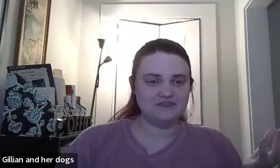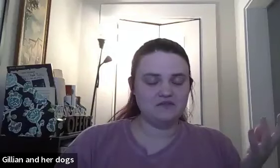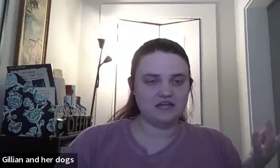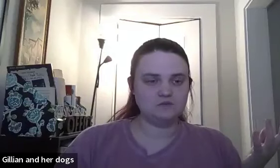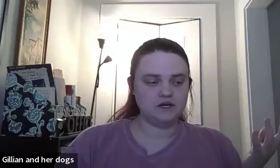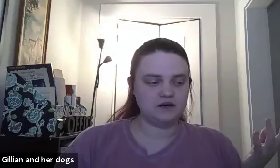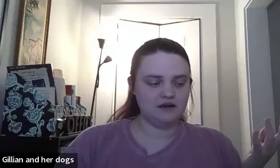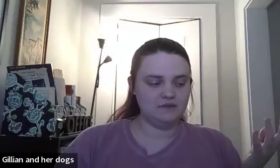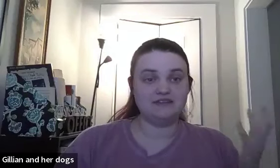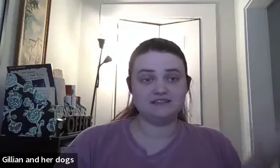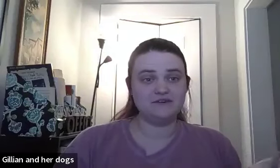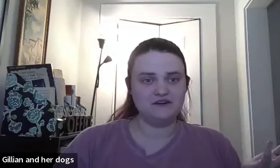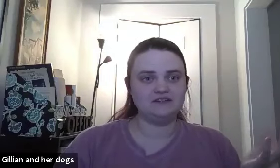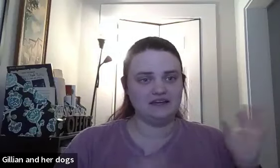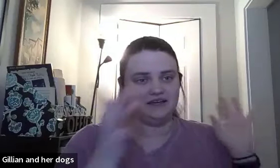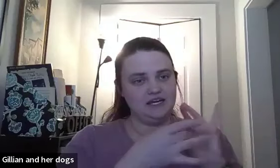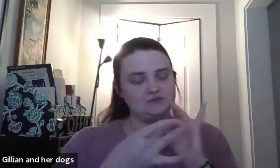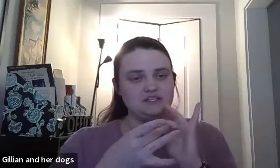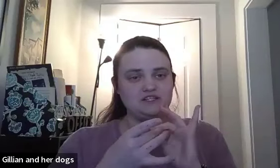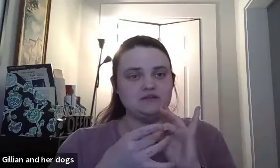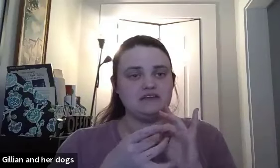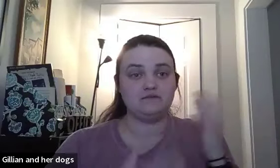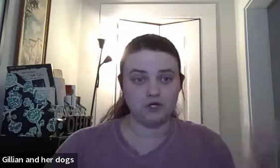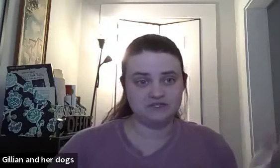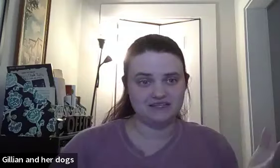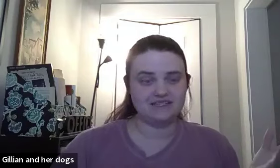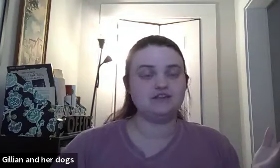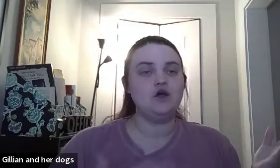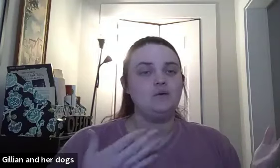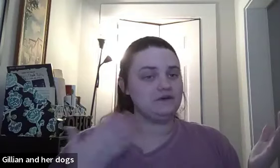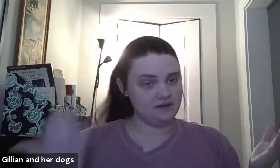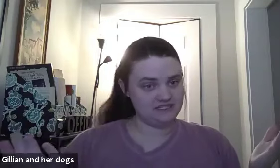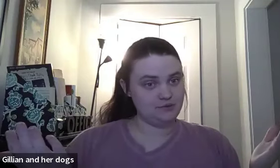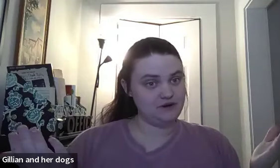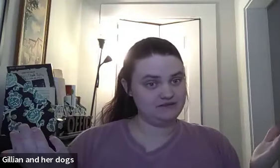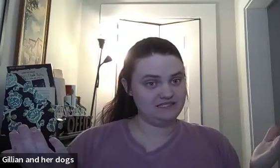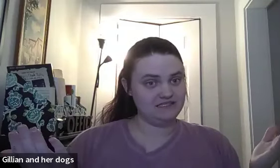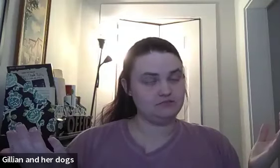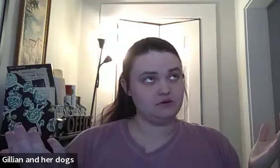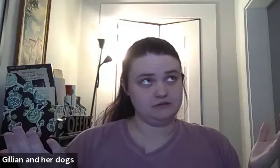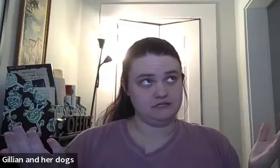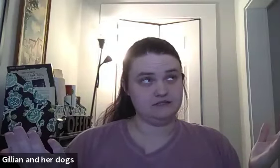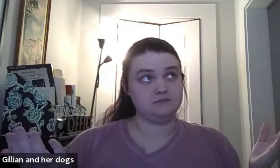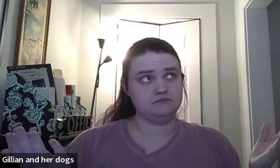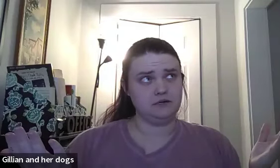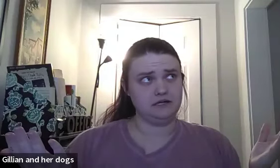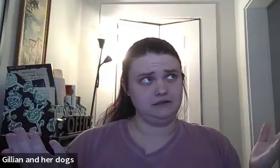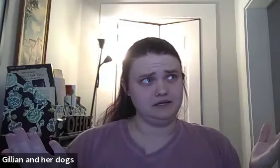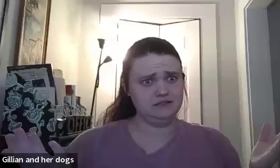of it. And that's where that's a very good like connection with the two is like the verb tenses. Well, it comes into pronoun tenses,